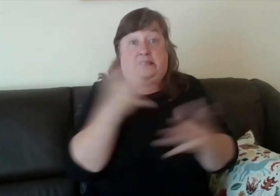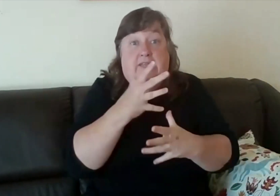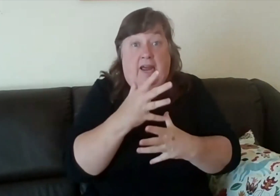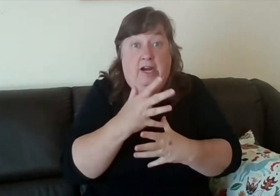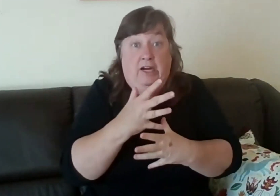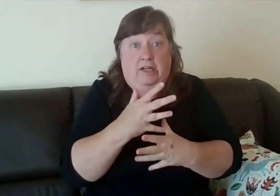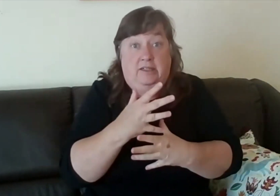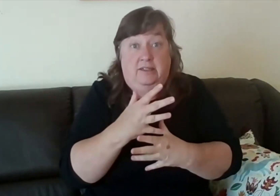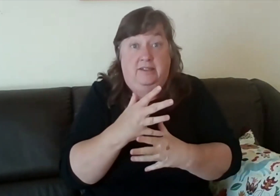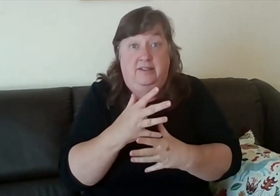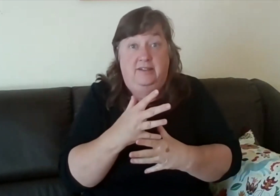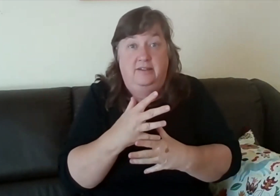Scared.